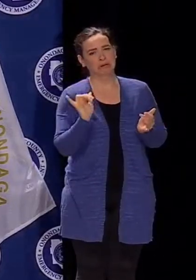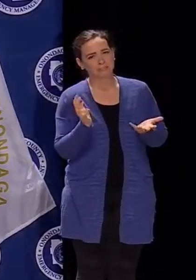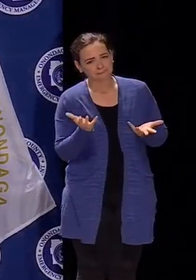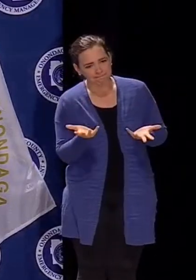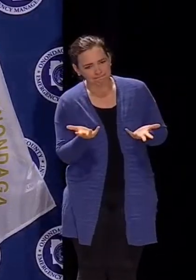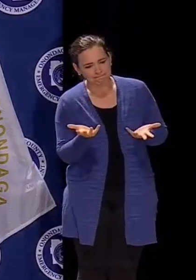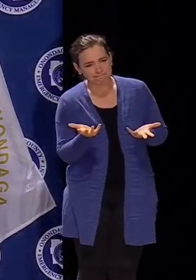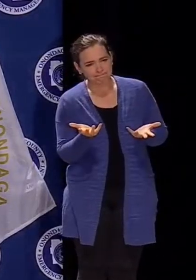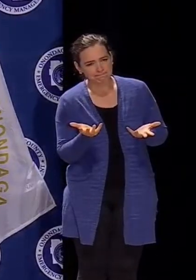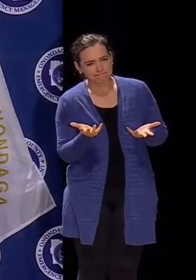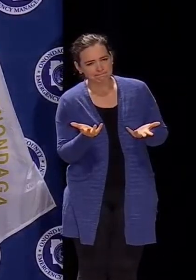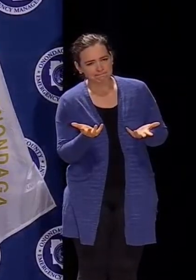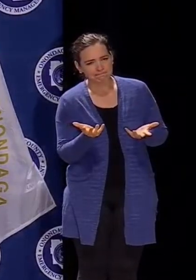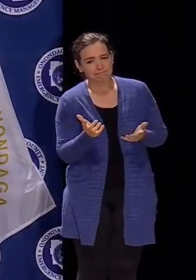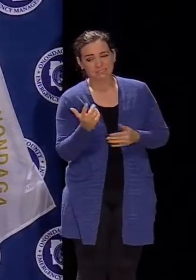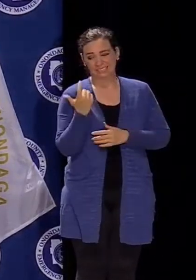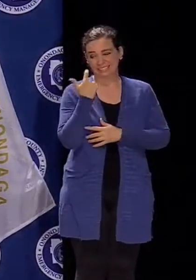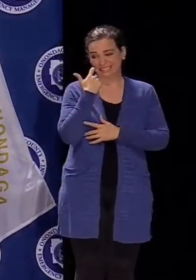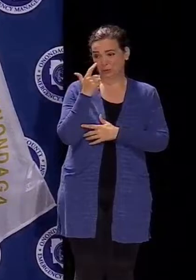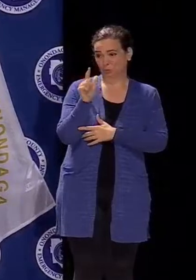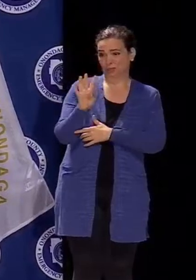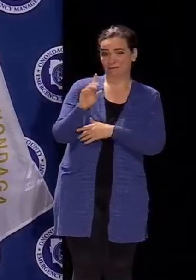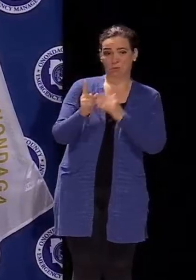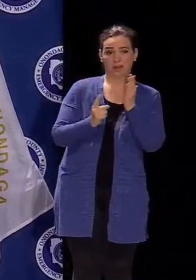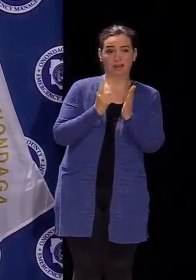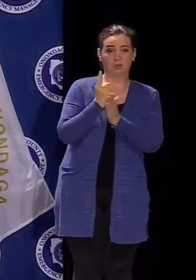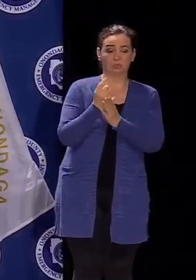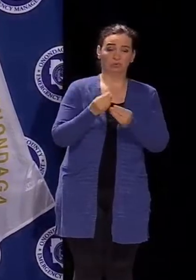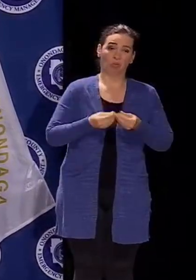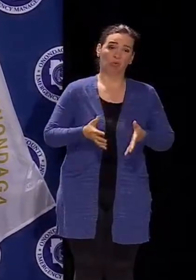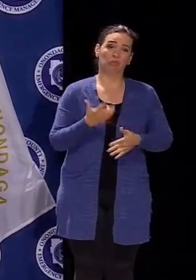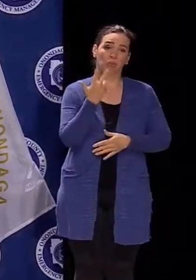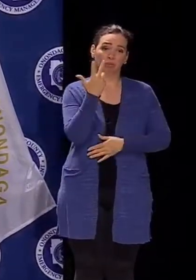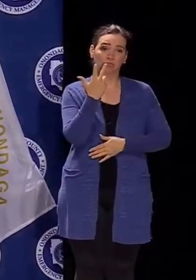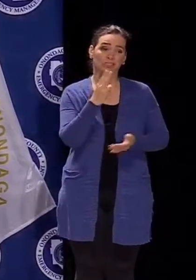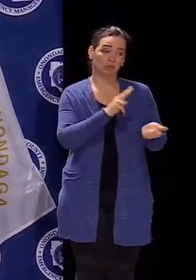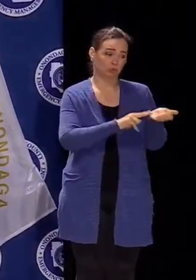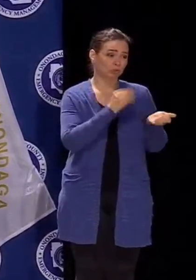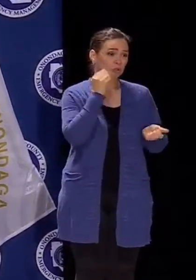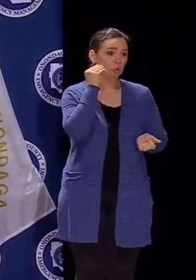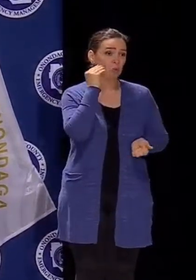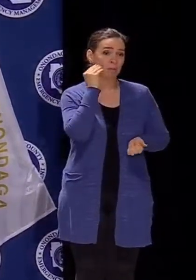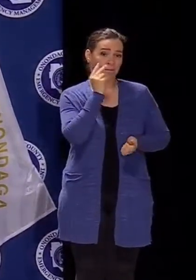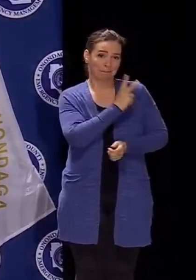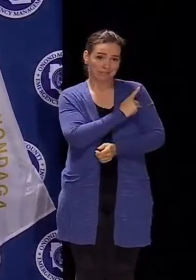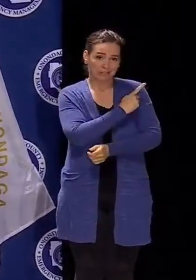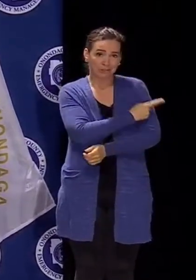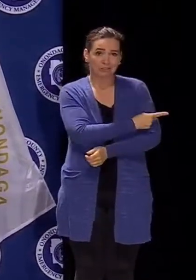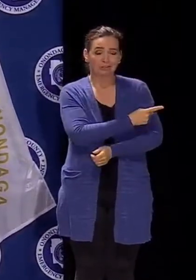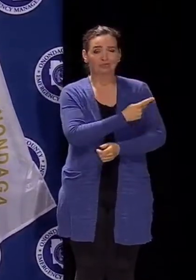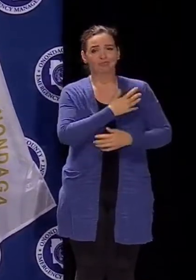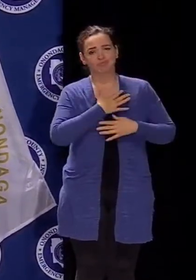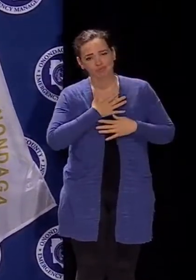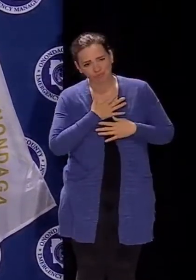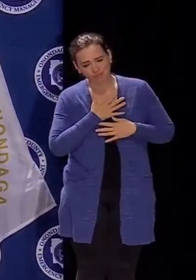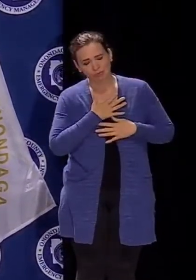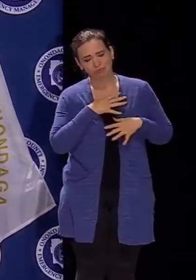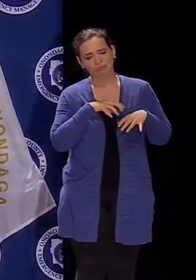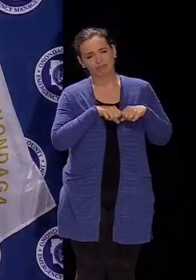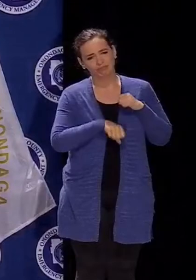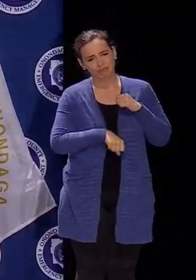24 hours we lost 3 neighbors. Again, with this reporting, we don't know